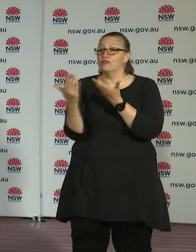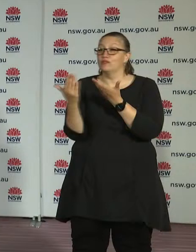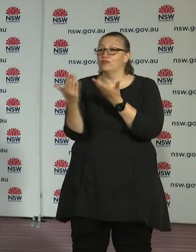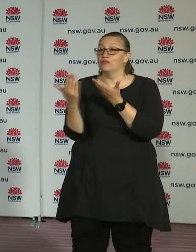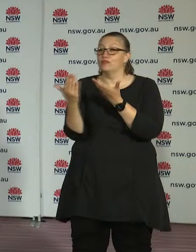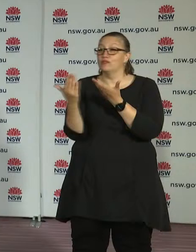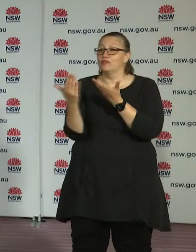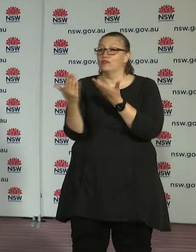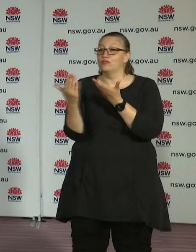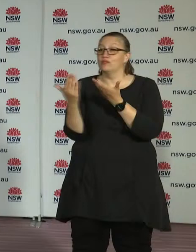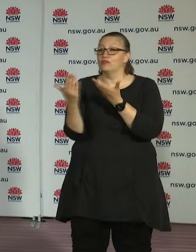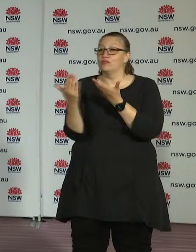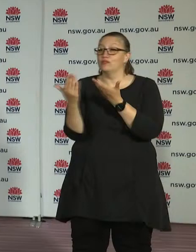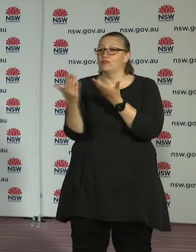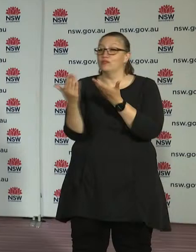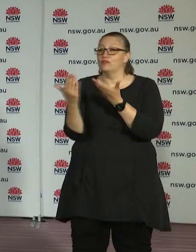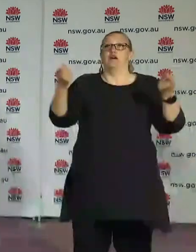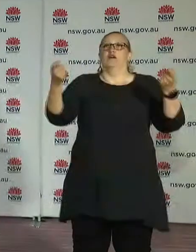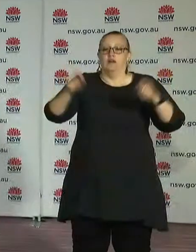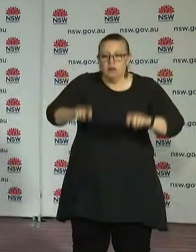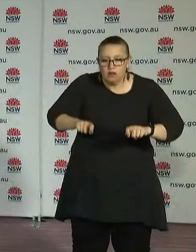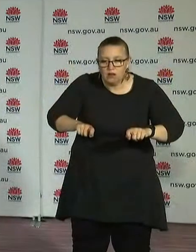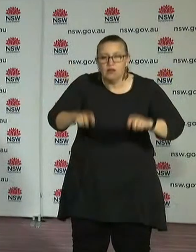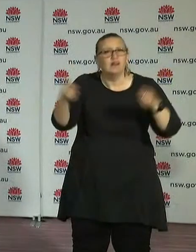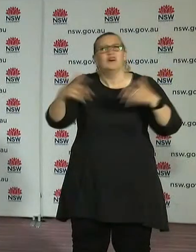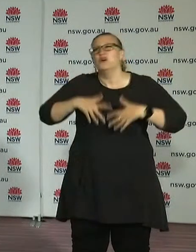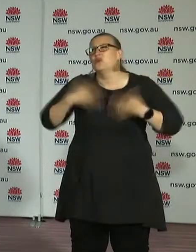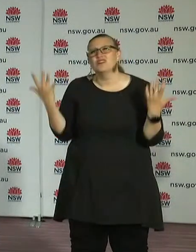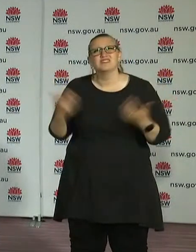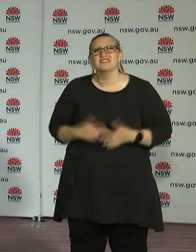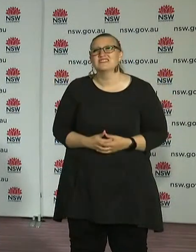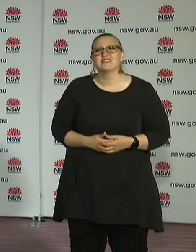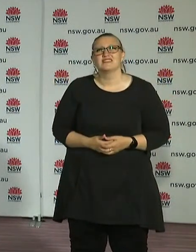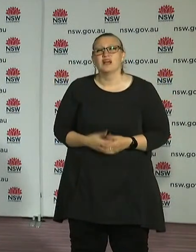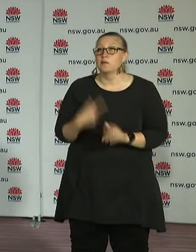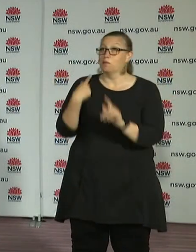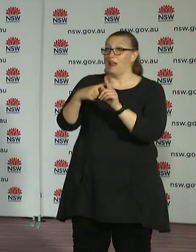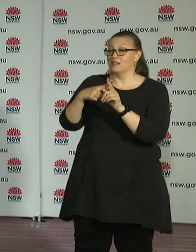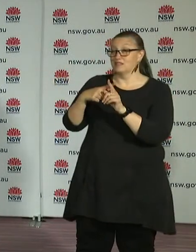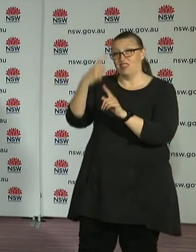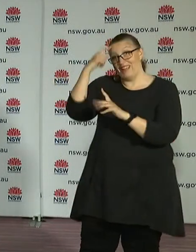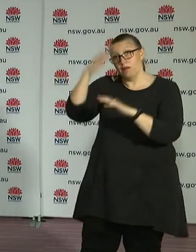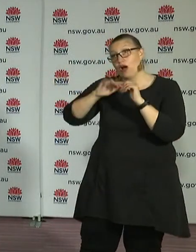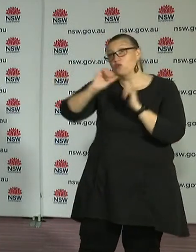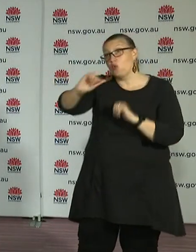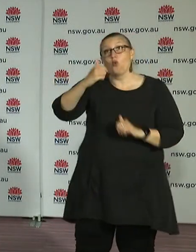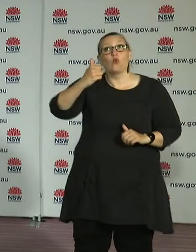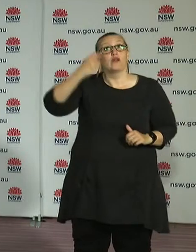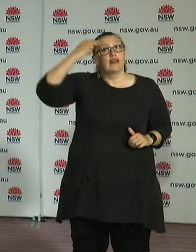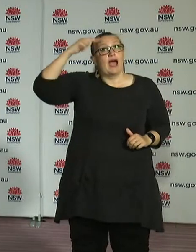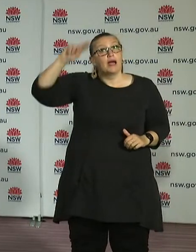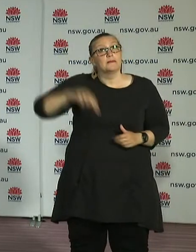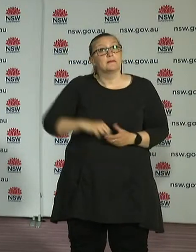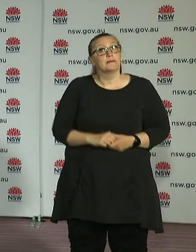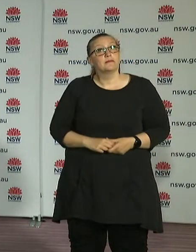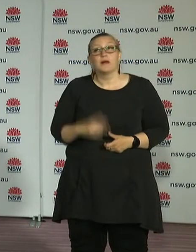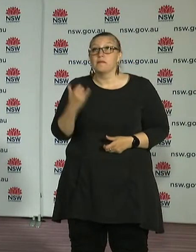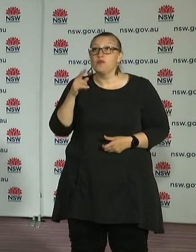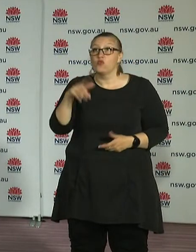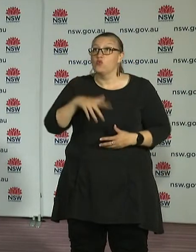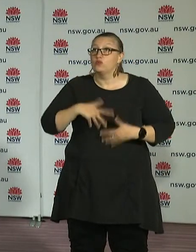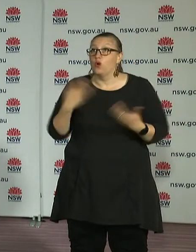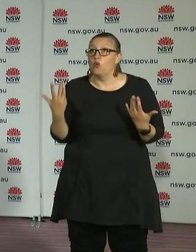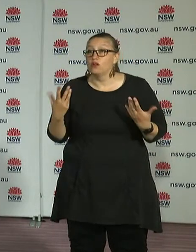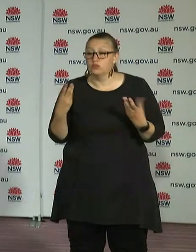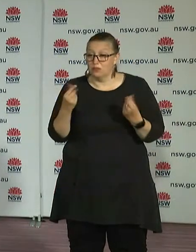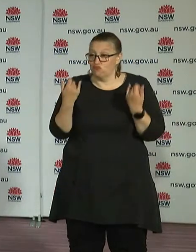when everybody does the right thing. And I know in terms of reputation, even though you might not want to do anything wrong, certainly having an outbreak